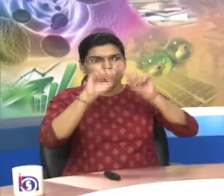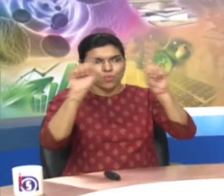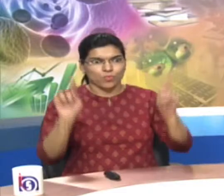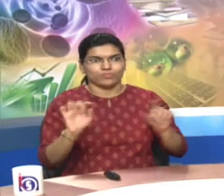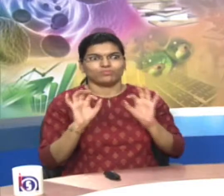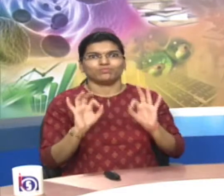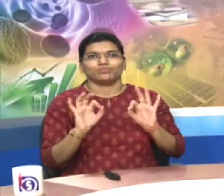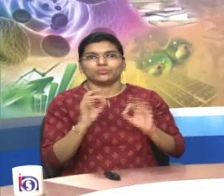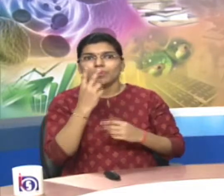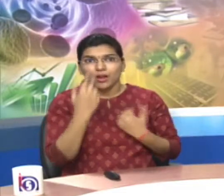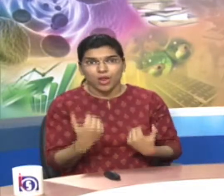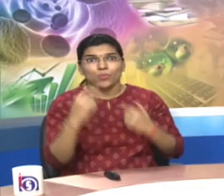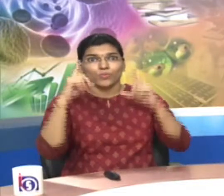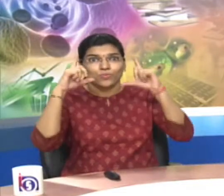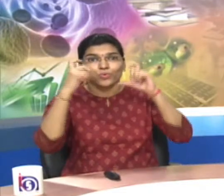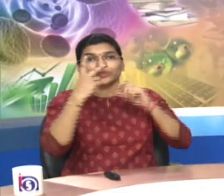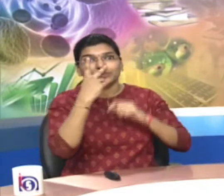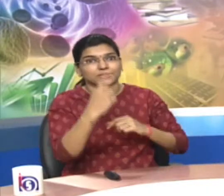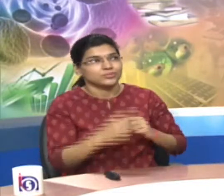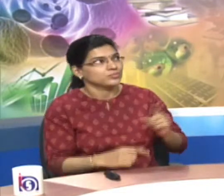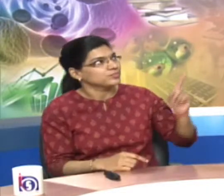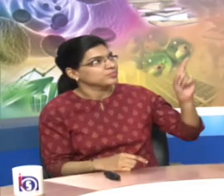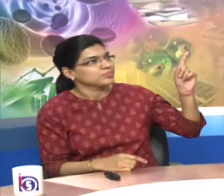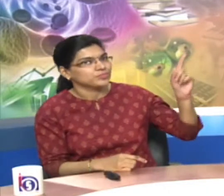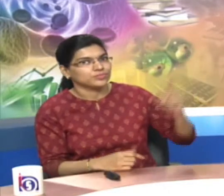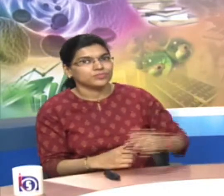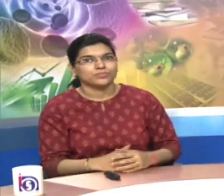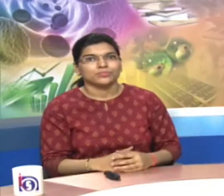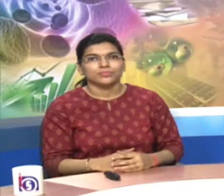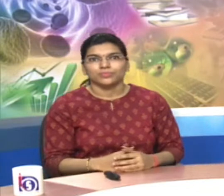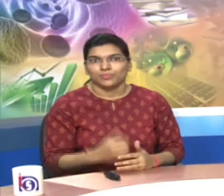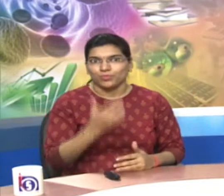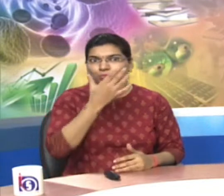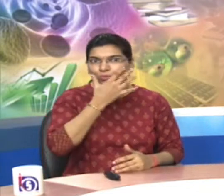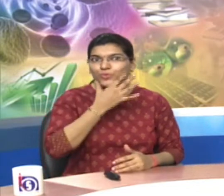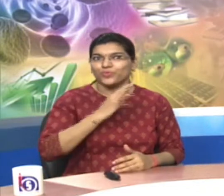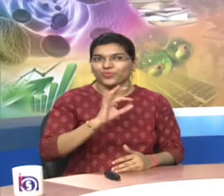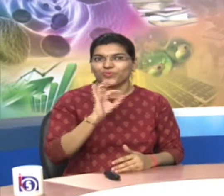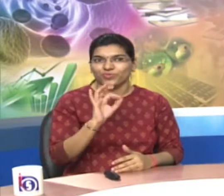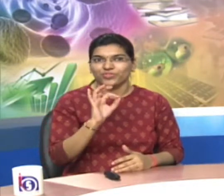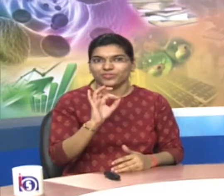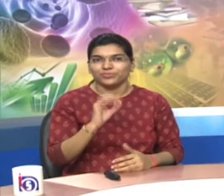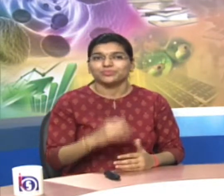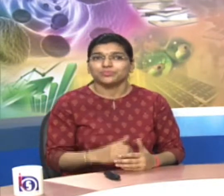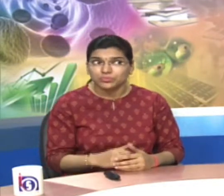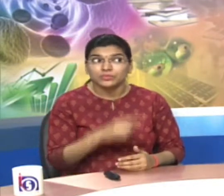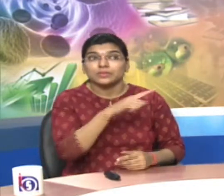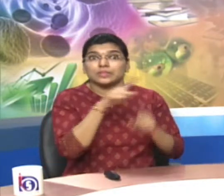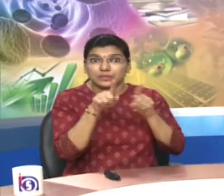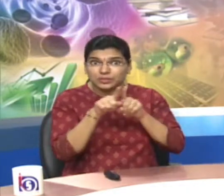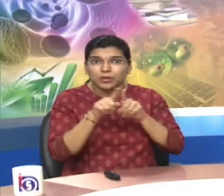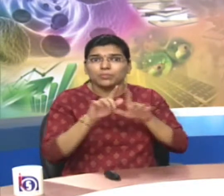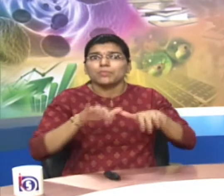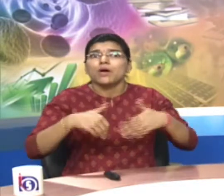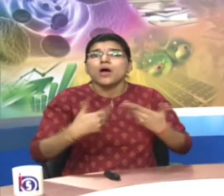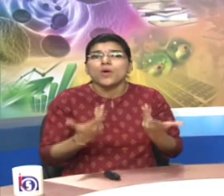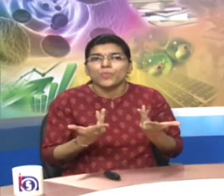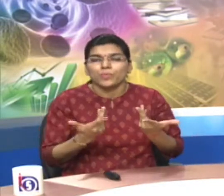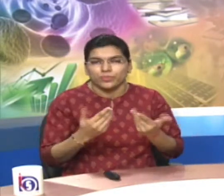make changes in the font. Like you can see on the screen is looking really